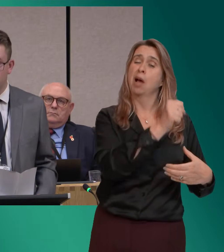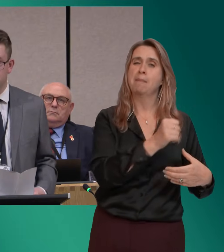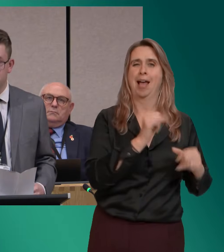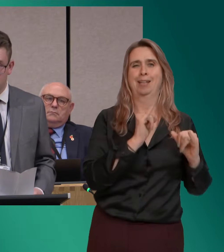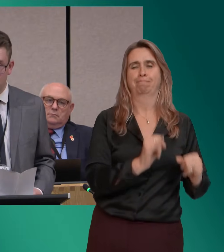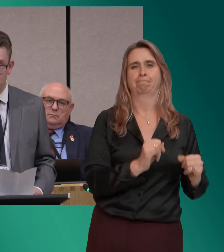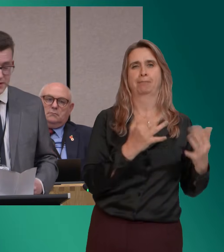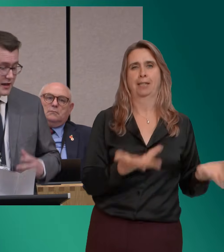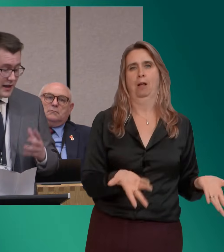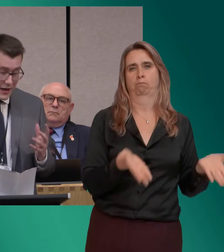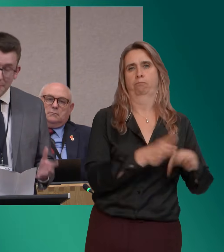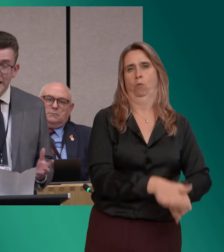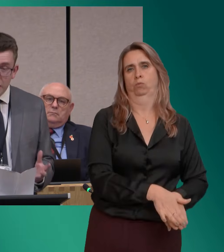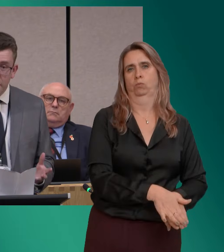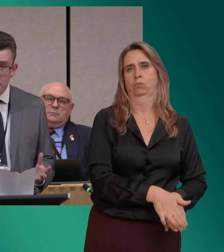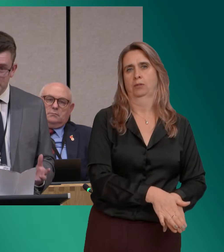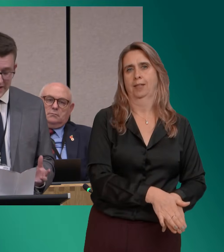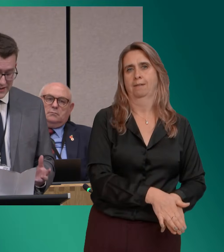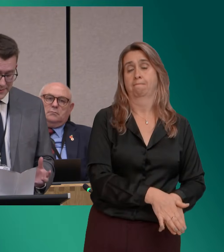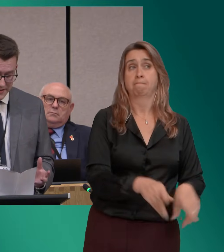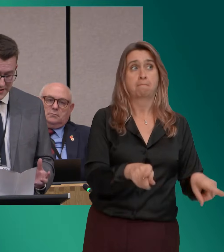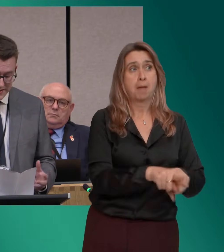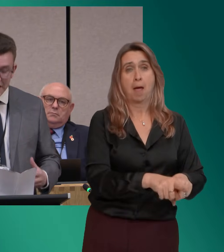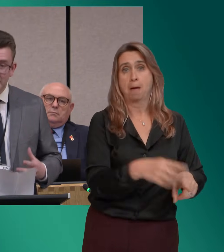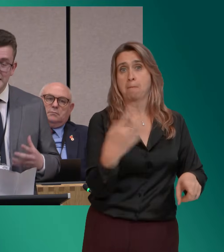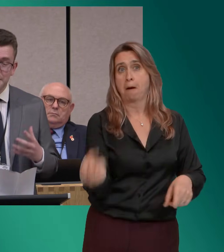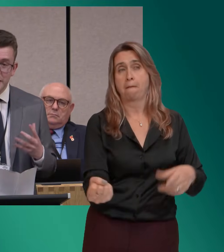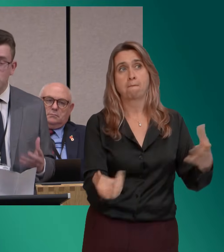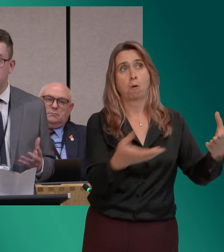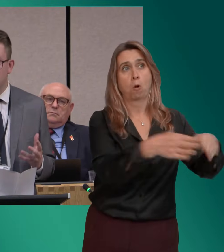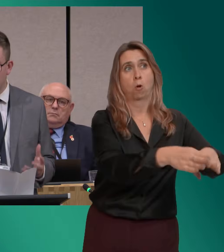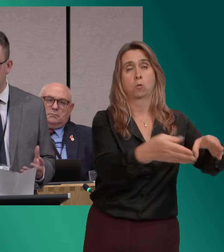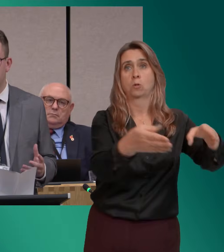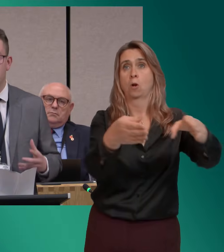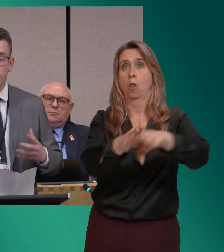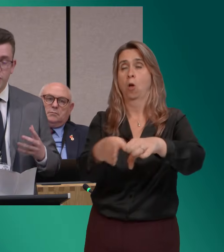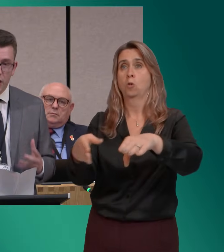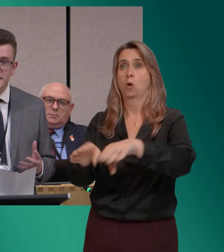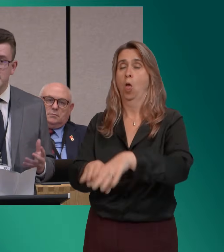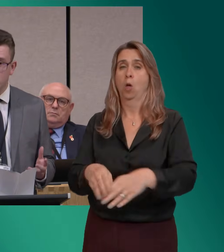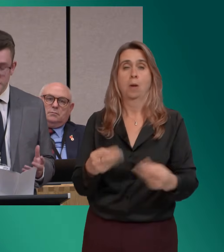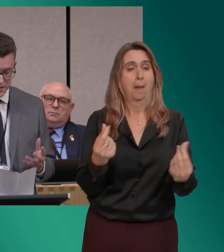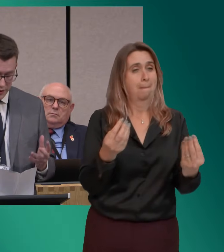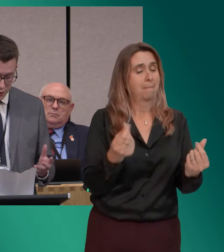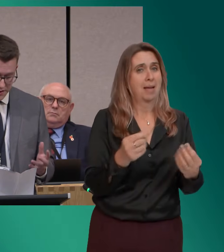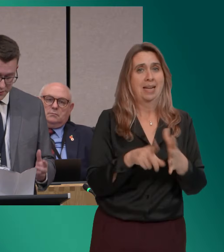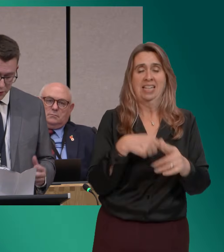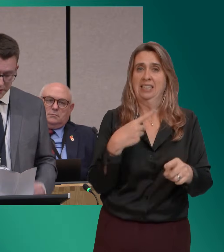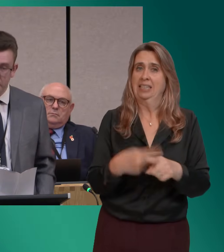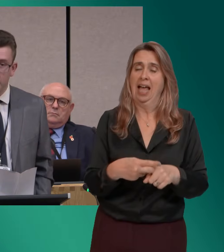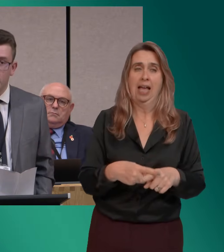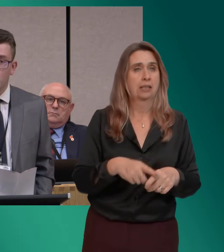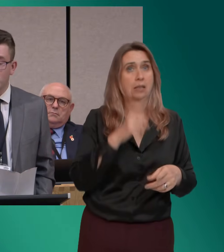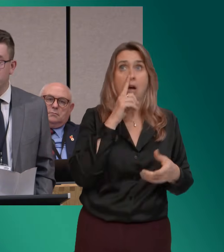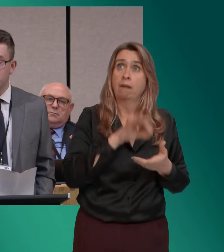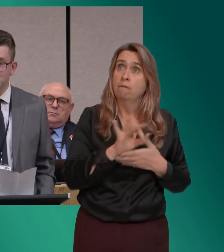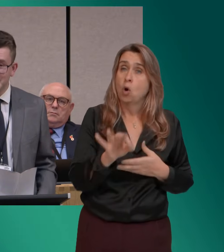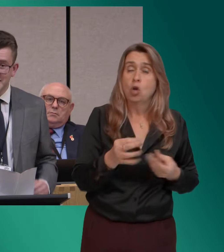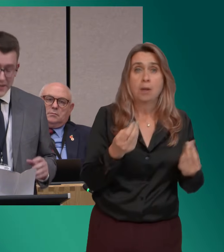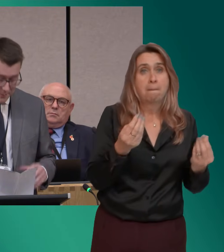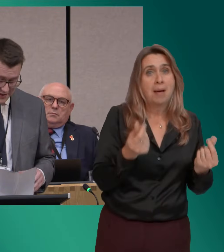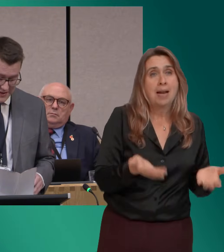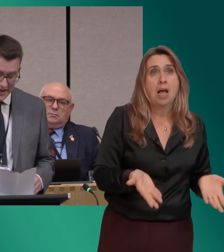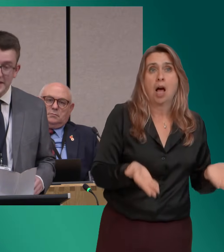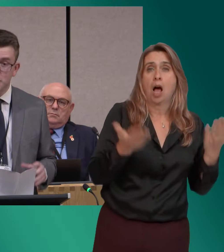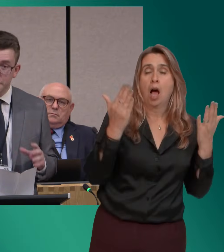been forced to close. Like many other hospitality businesses, they simply could not cope with rising costs across the board. Will the First